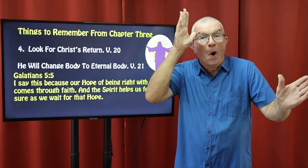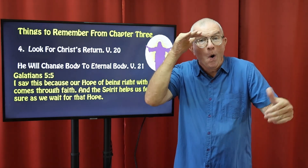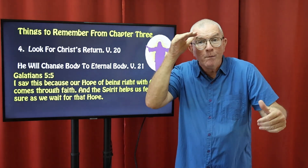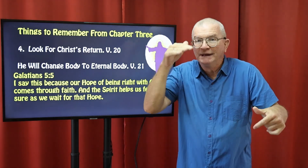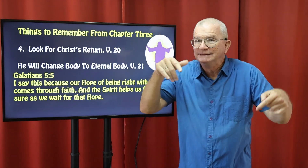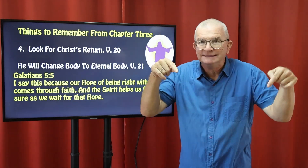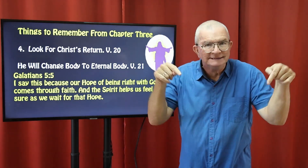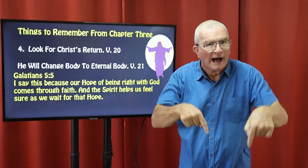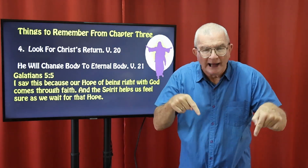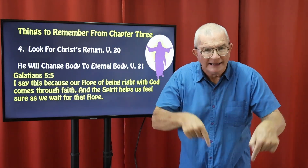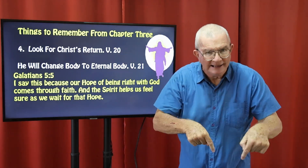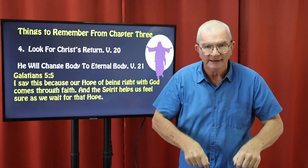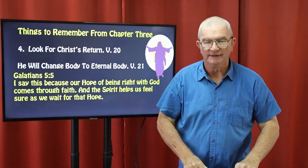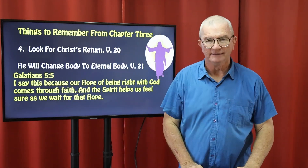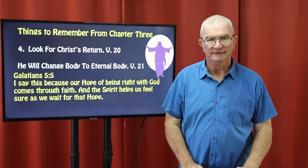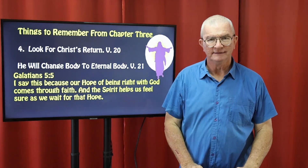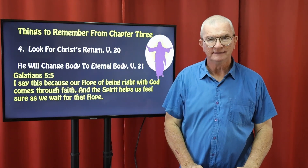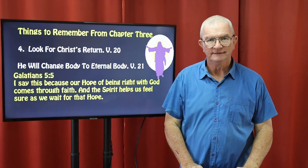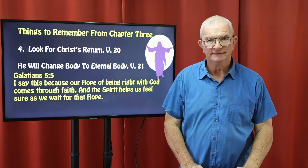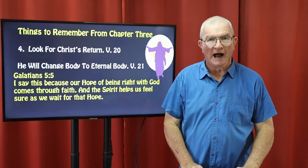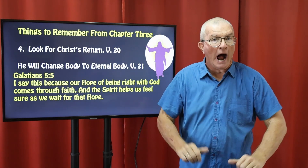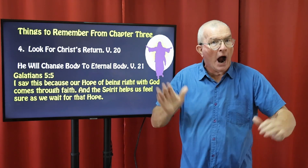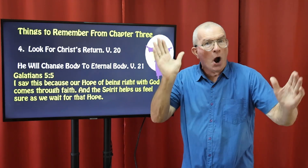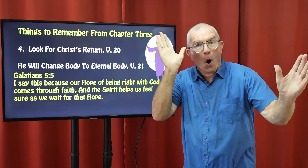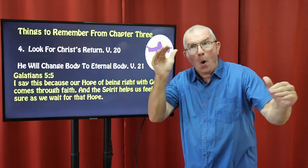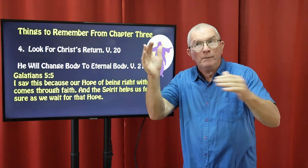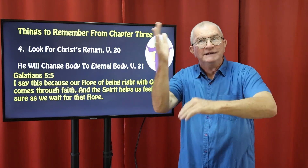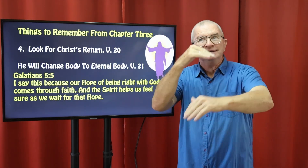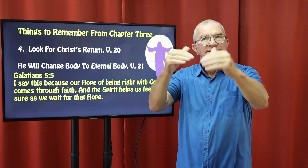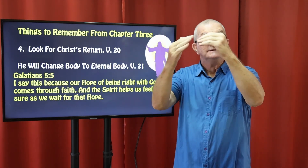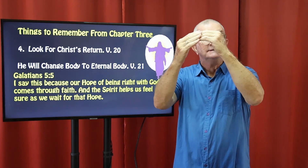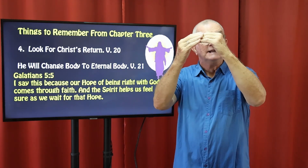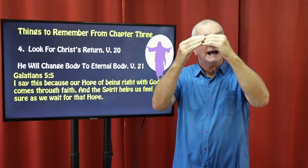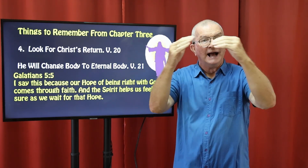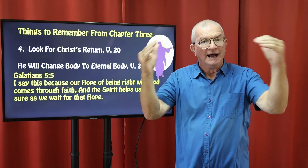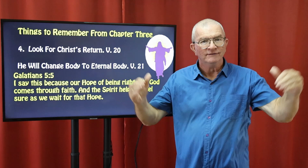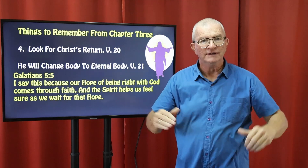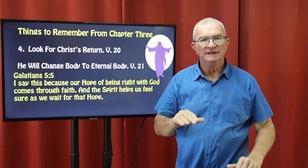Our hope is not here. Our hope is in heaven.